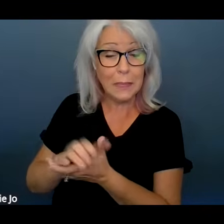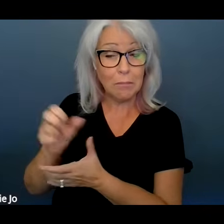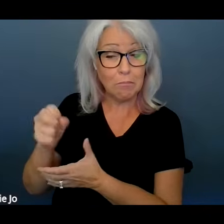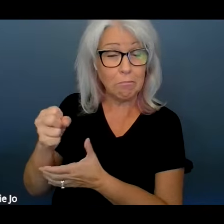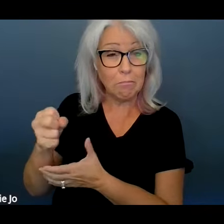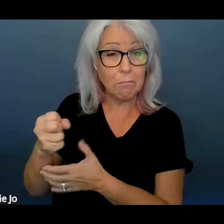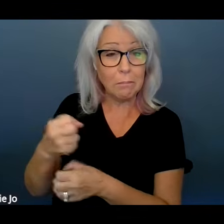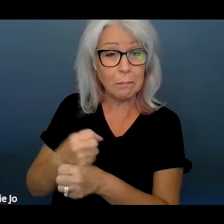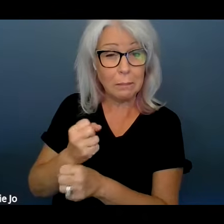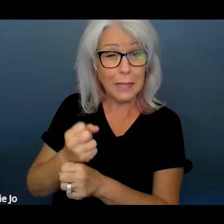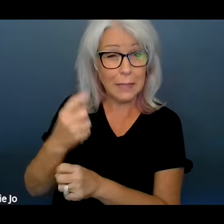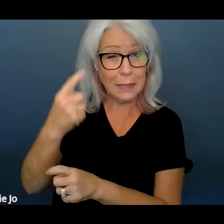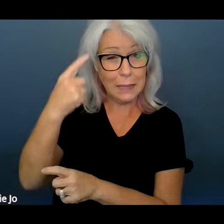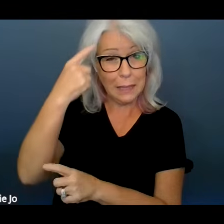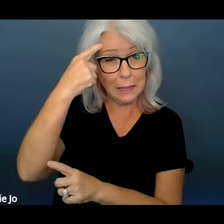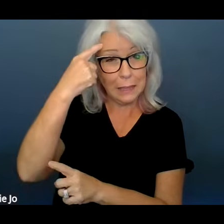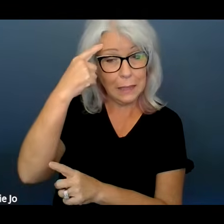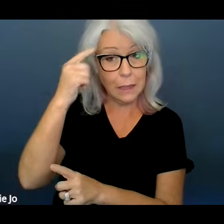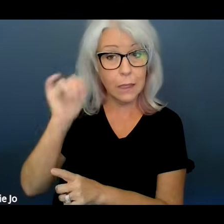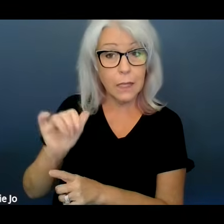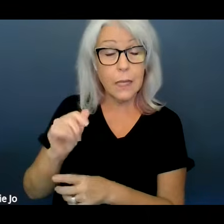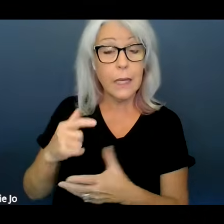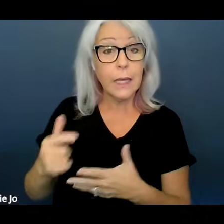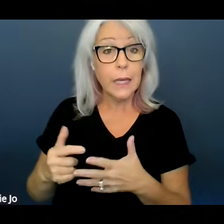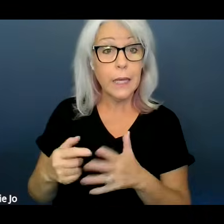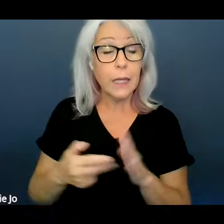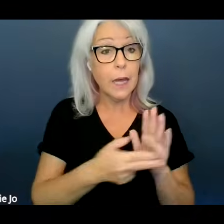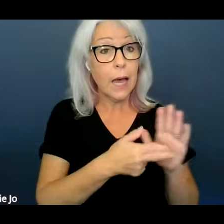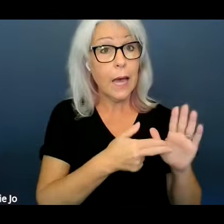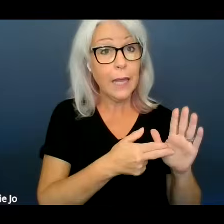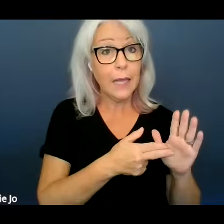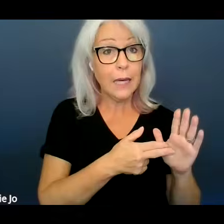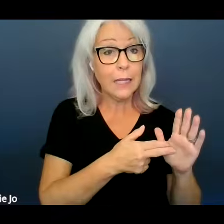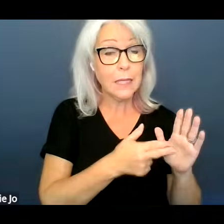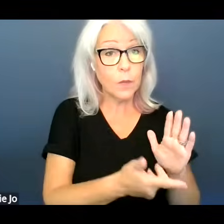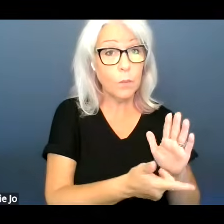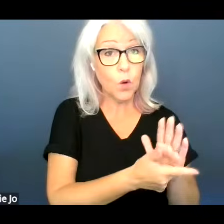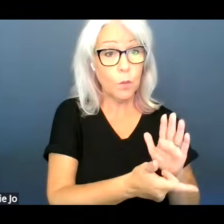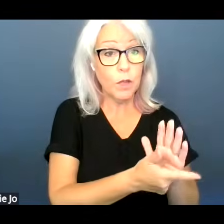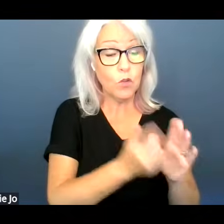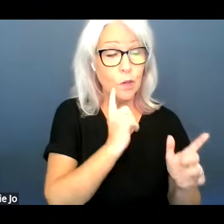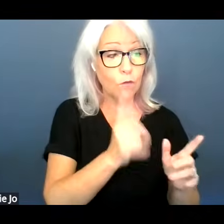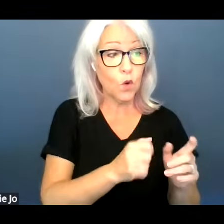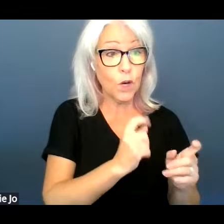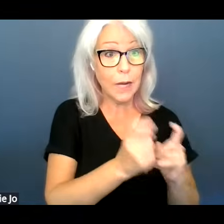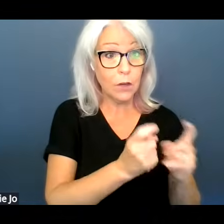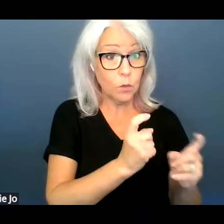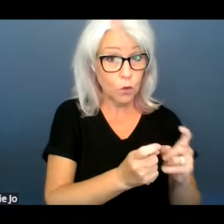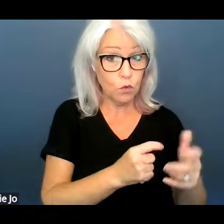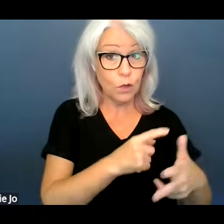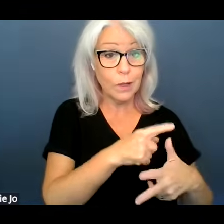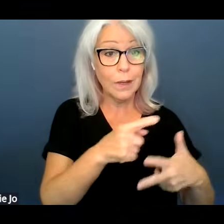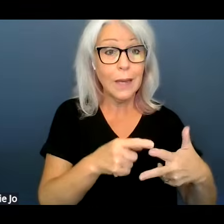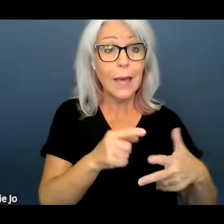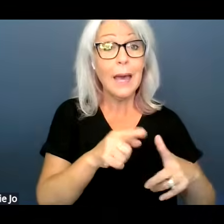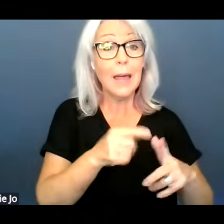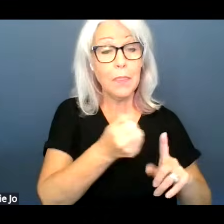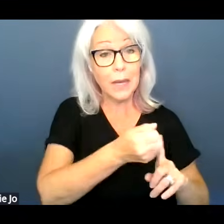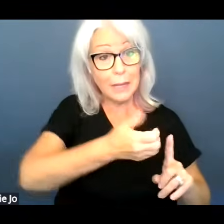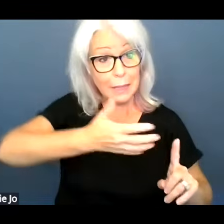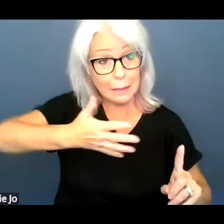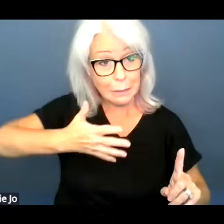It highlights the prohibition on contributions and then goes on to expand laws on